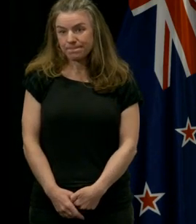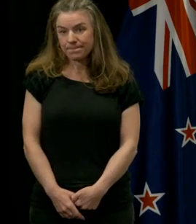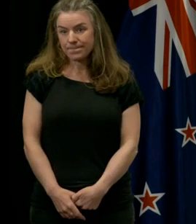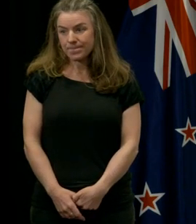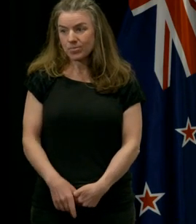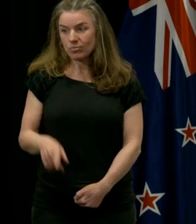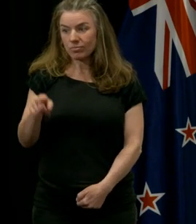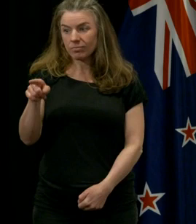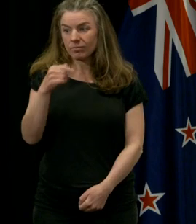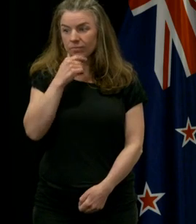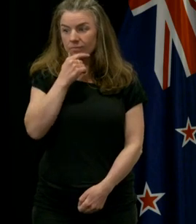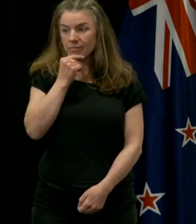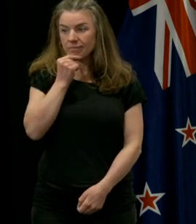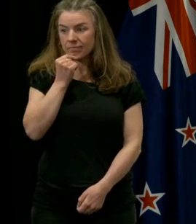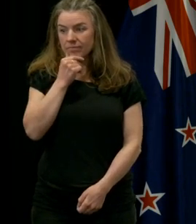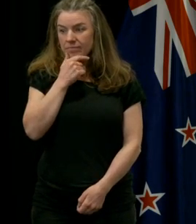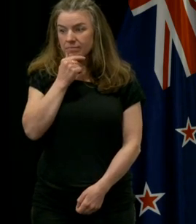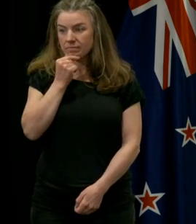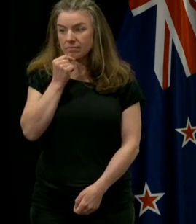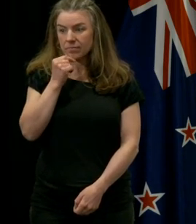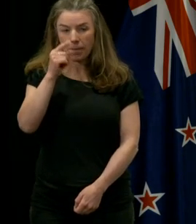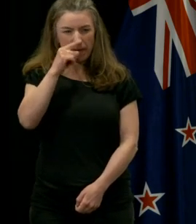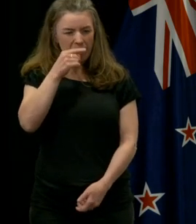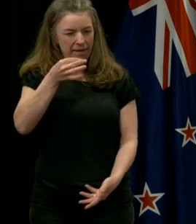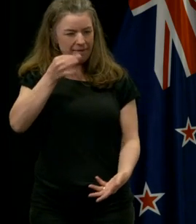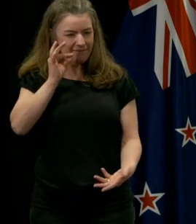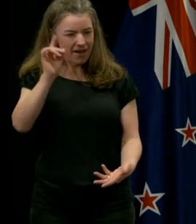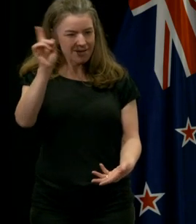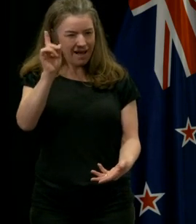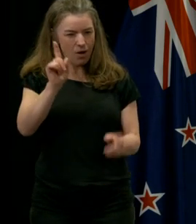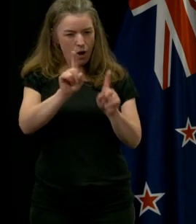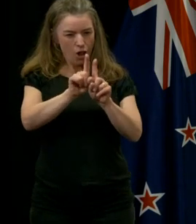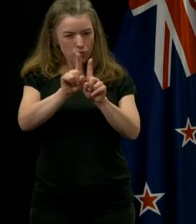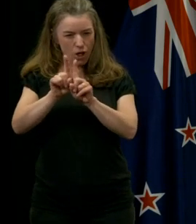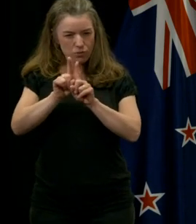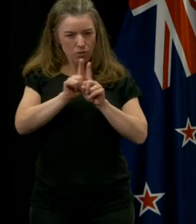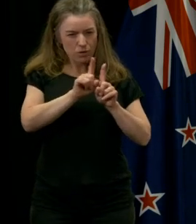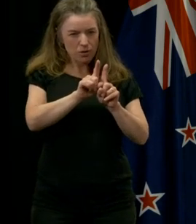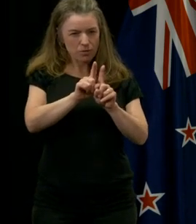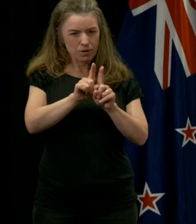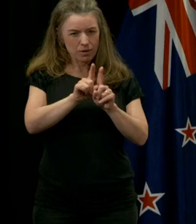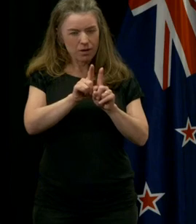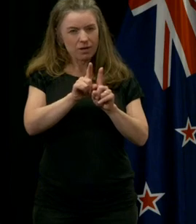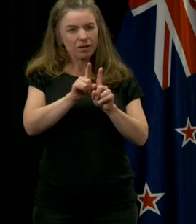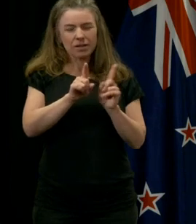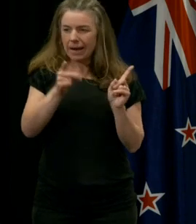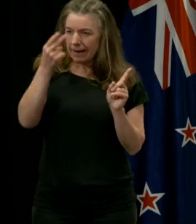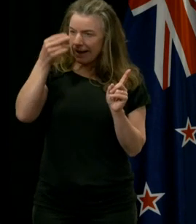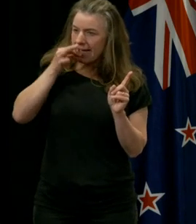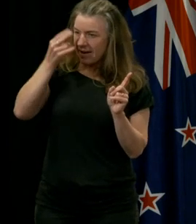Should people be limiting their contact now? There's people in cafes this morning, close to each other. The underlying principles apply. What was the name of the